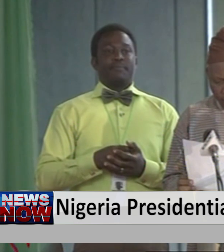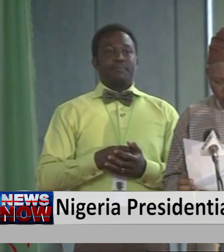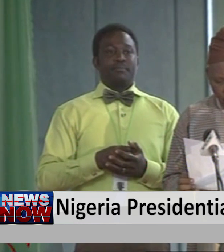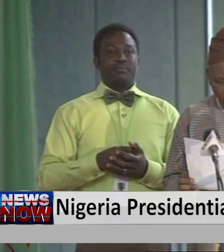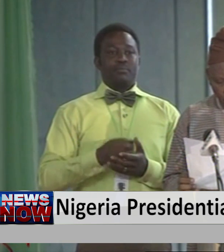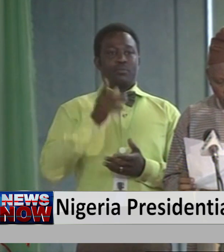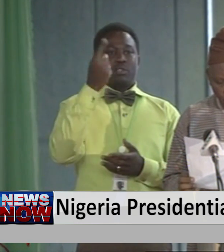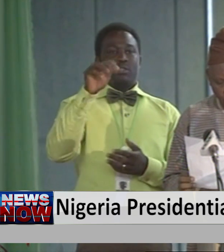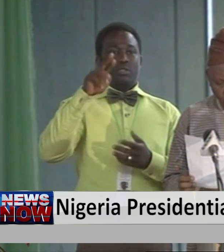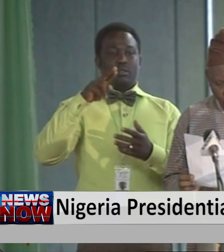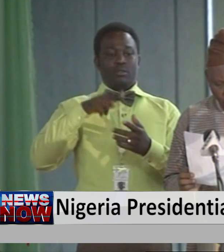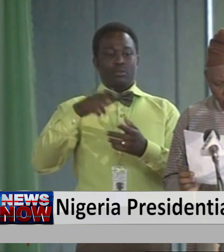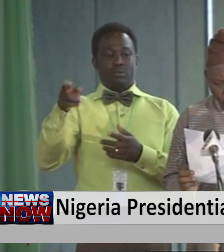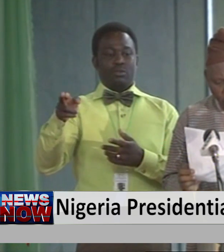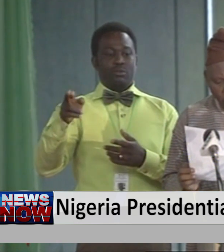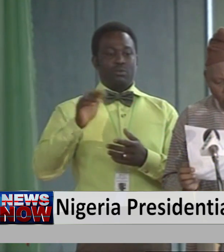the results